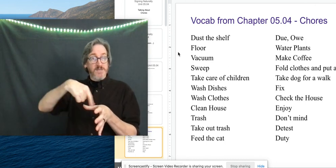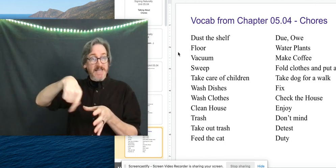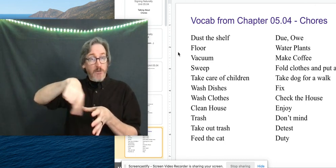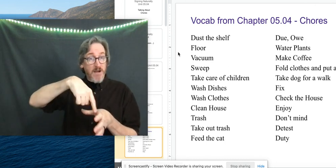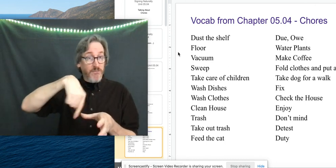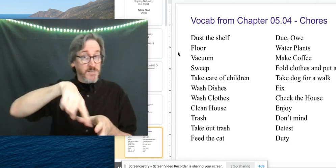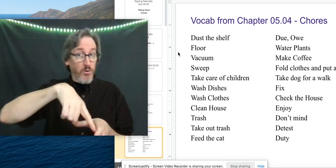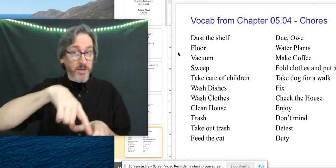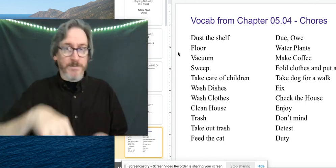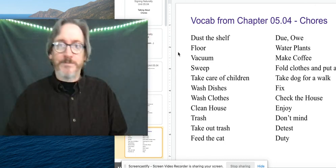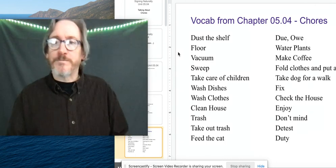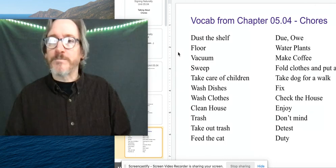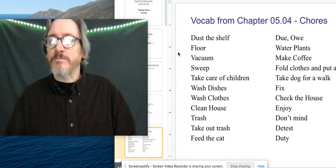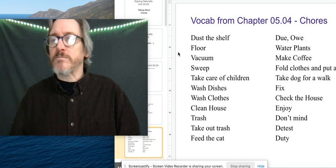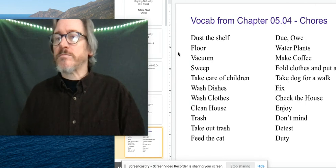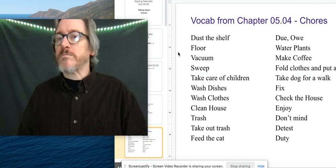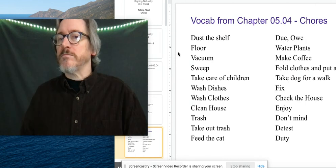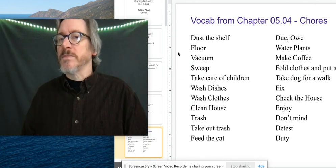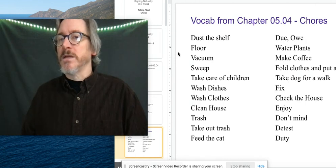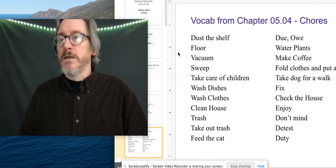So I'm using that reference point.